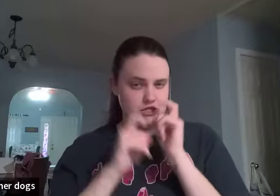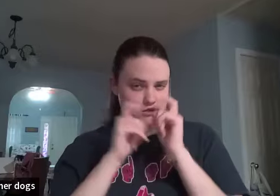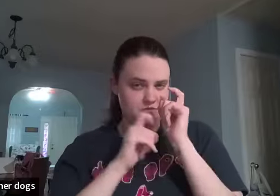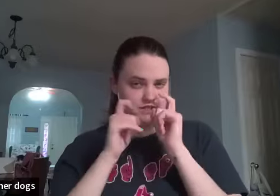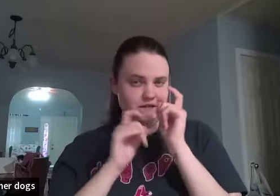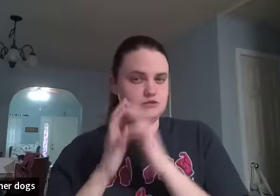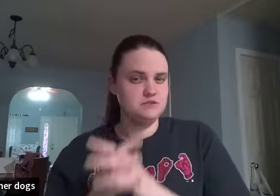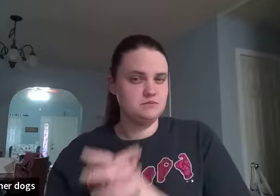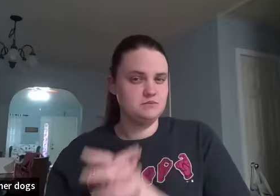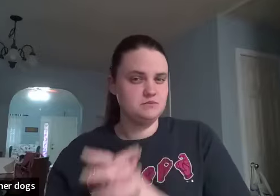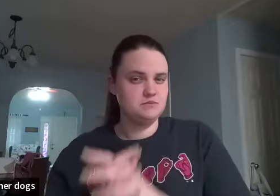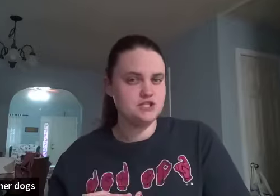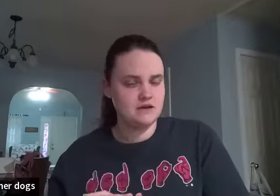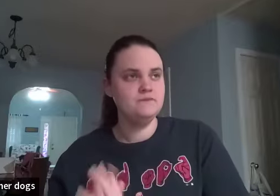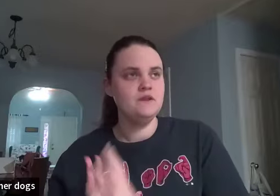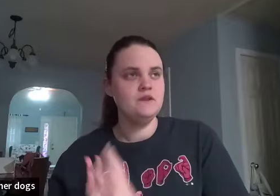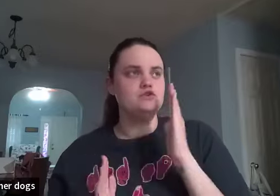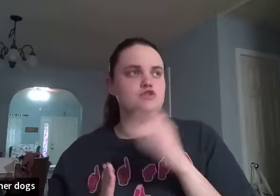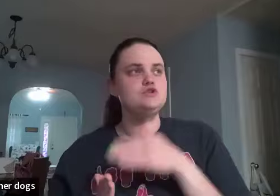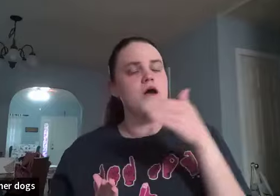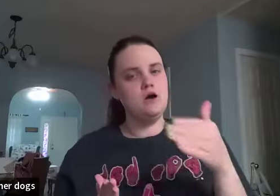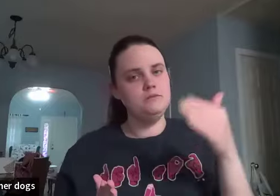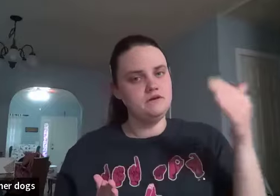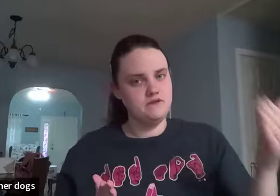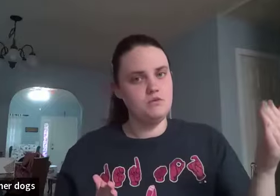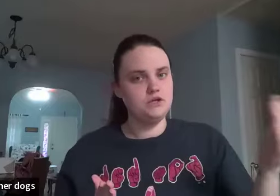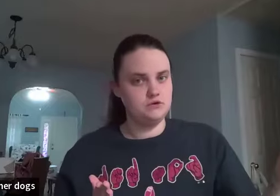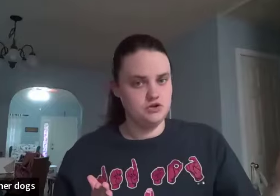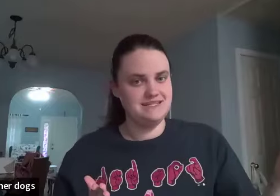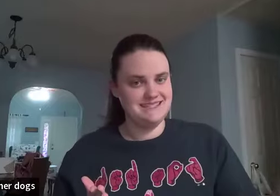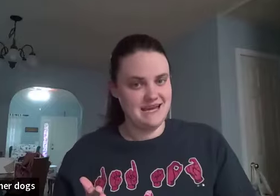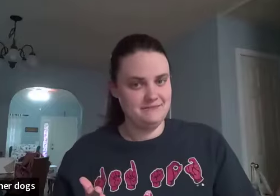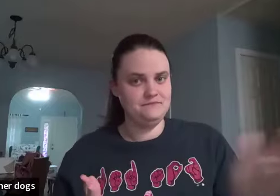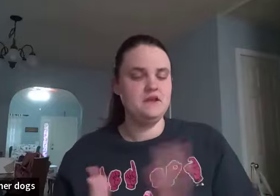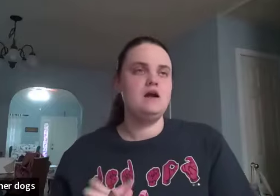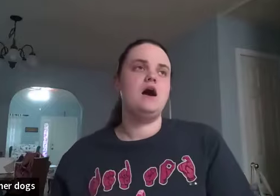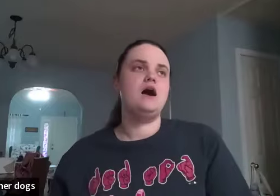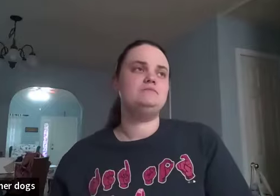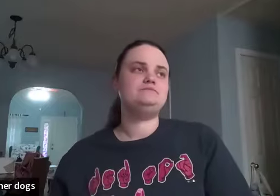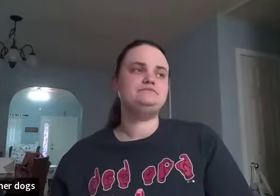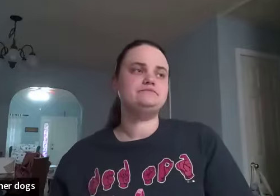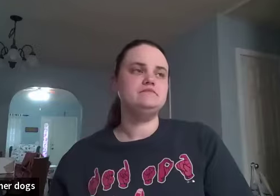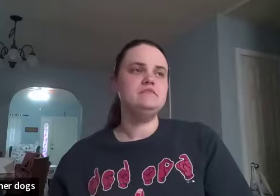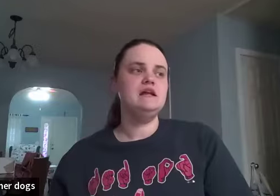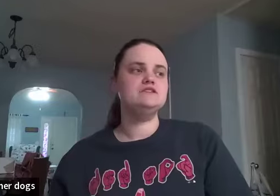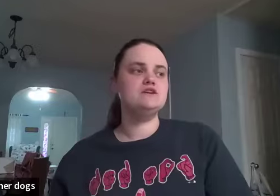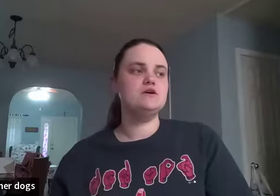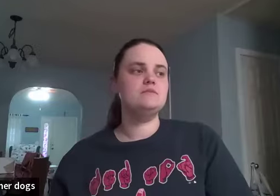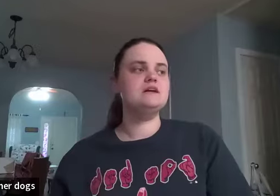try to show as much facial expression as you can to help convey what you are trying to say. Um, and so,